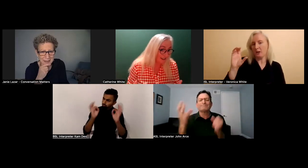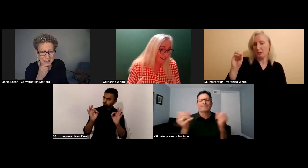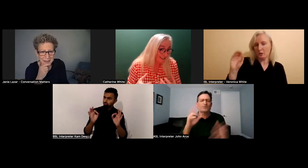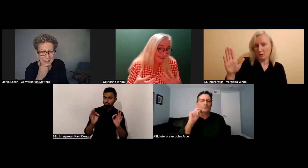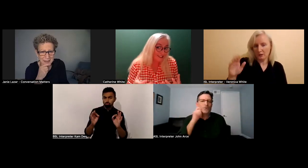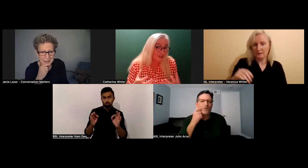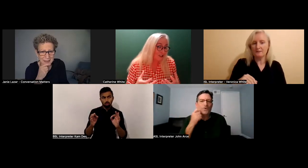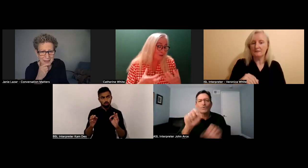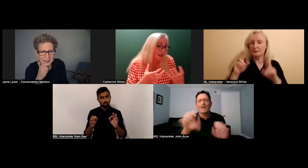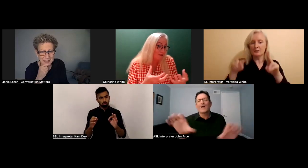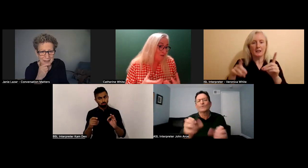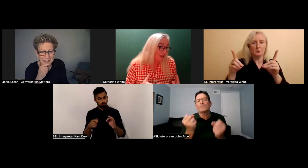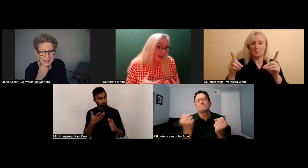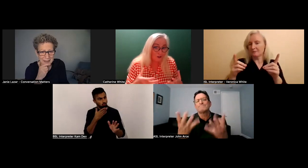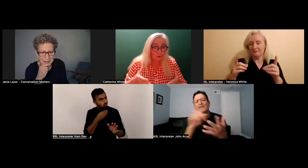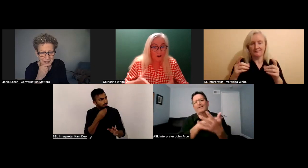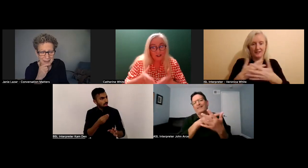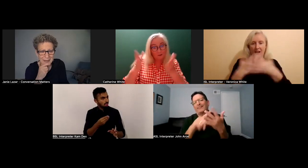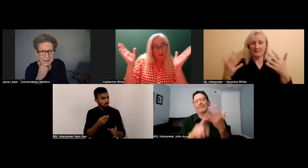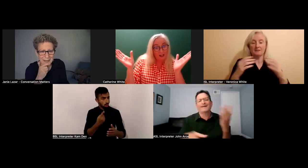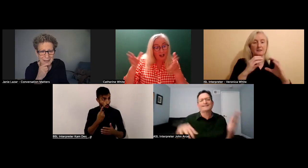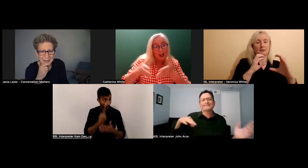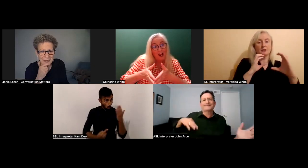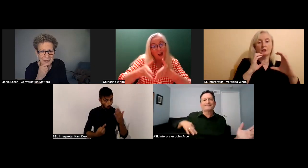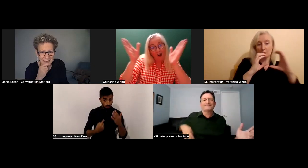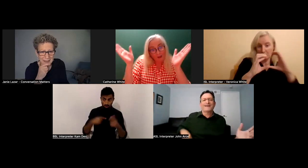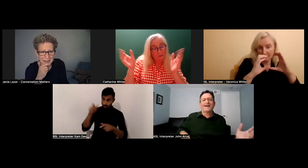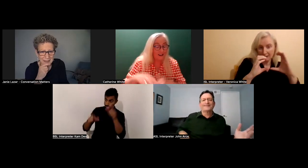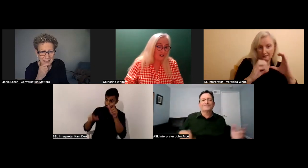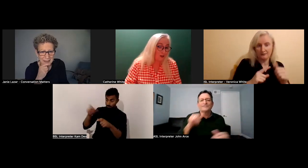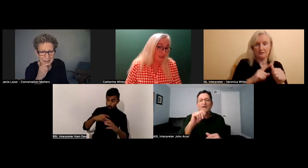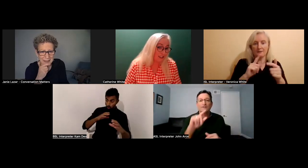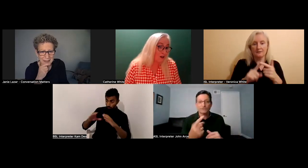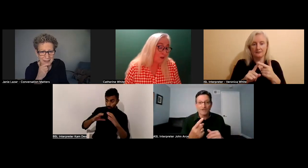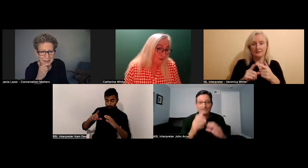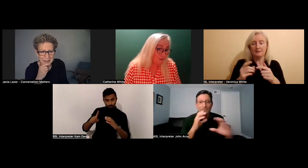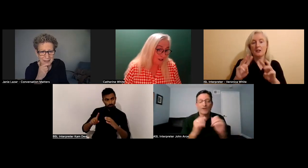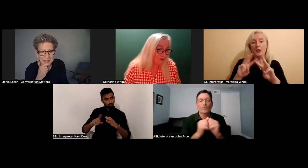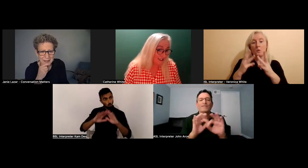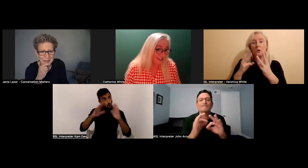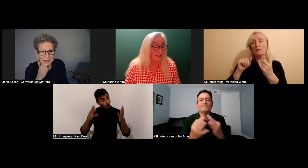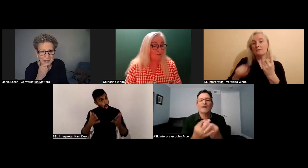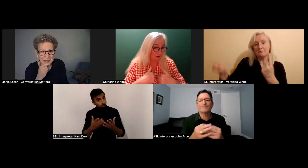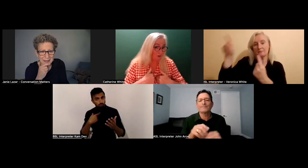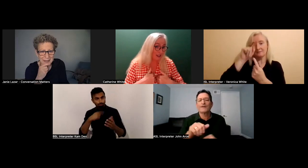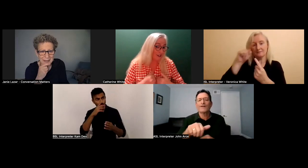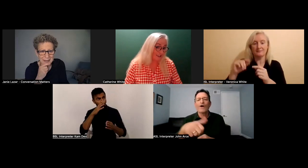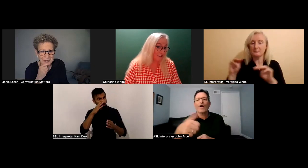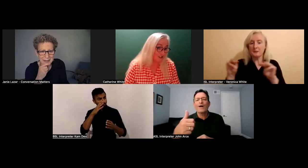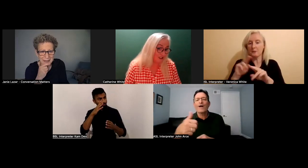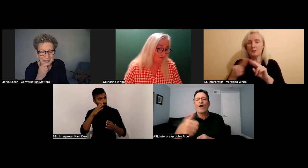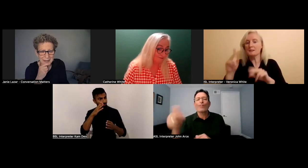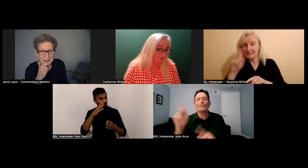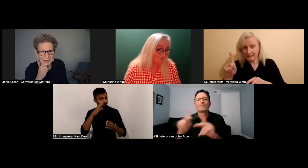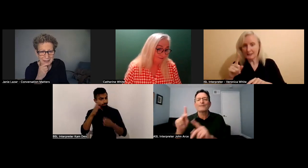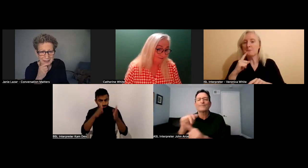this as well. It's not just to be able to communicate with your persons, but other parts of the world that other people don't see, but we have